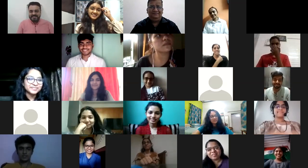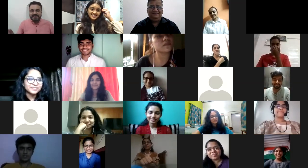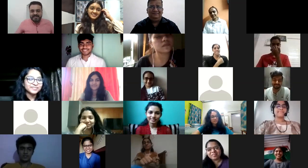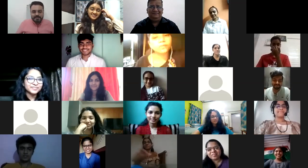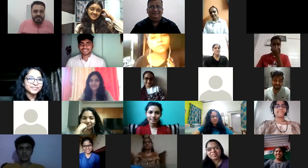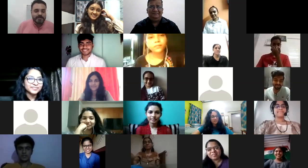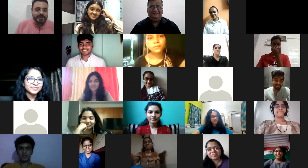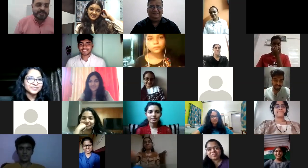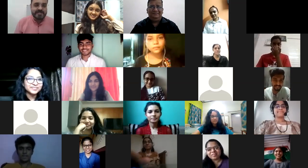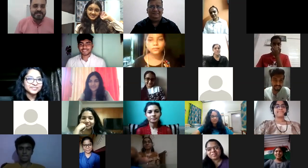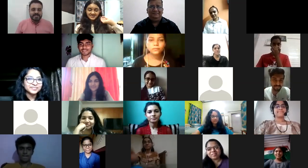that position is not going to change. So